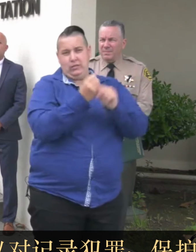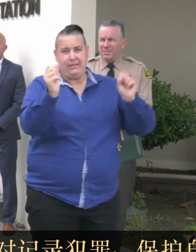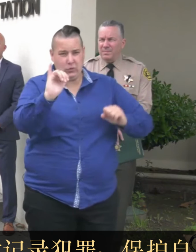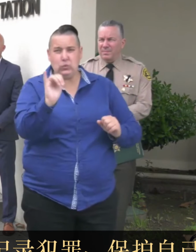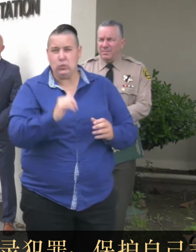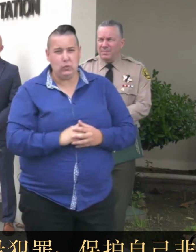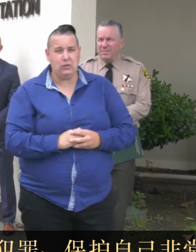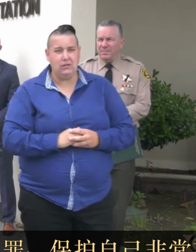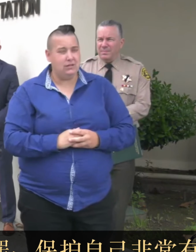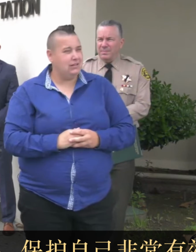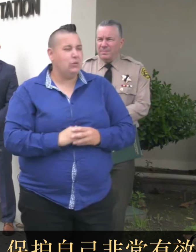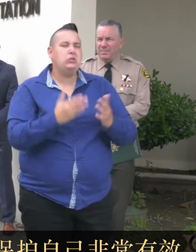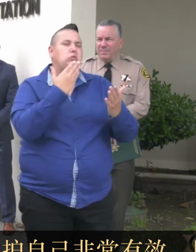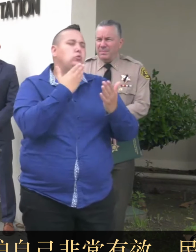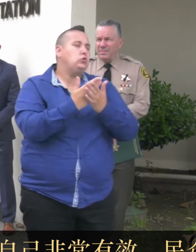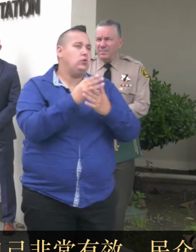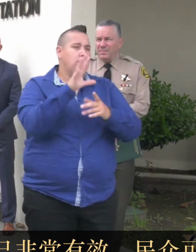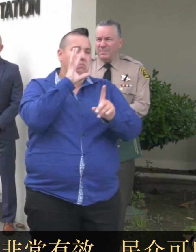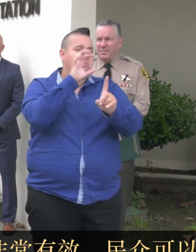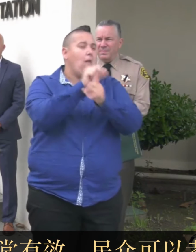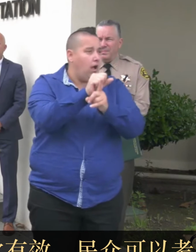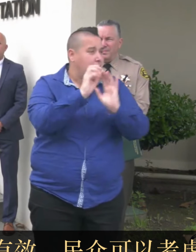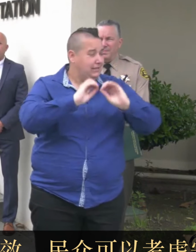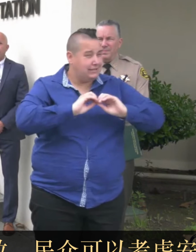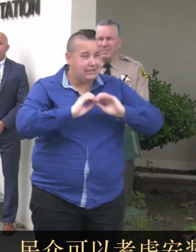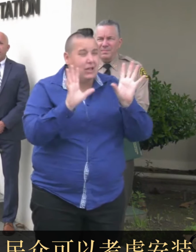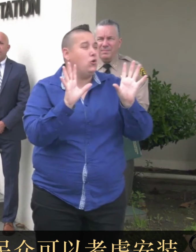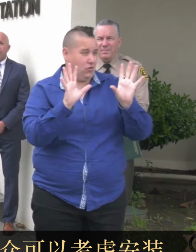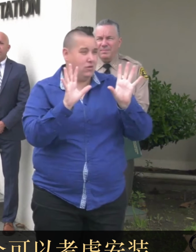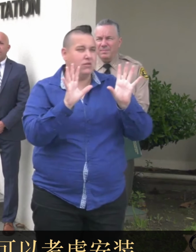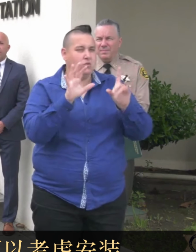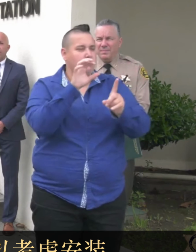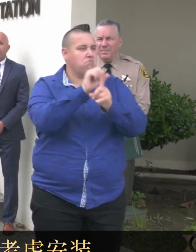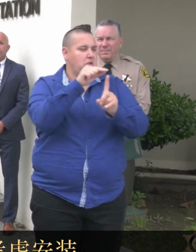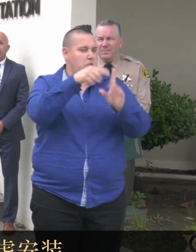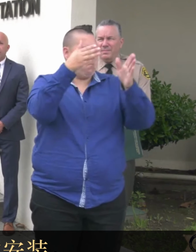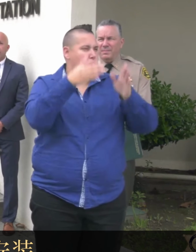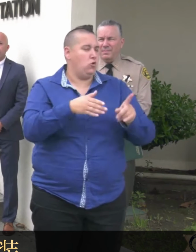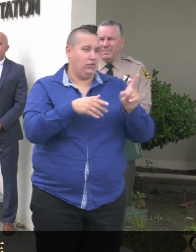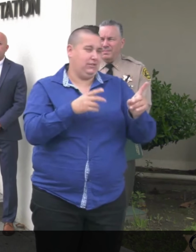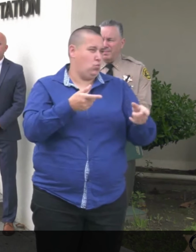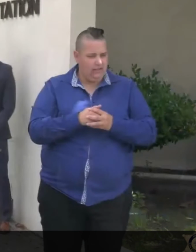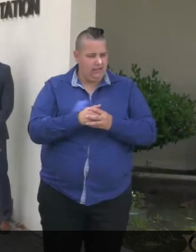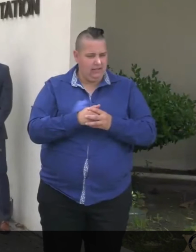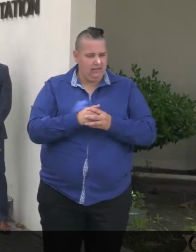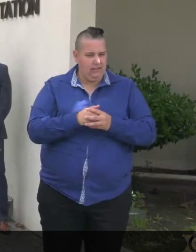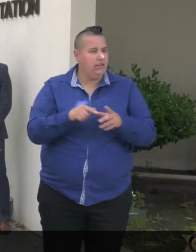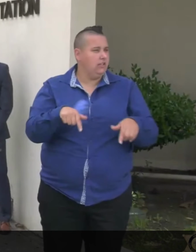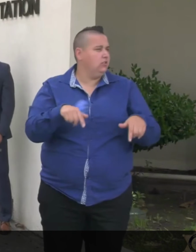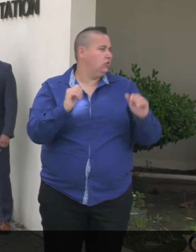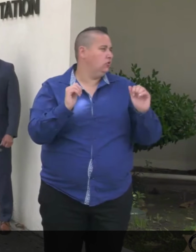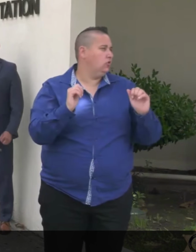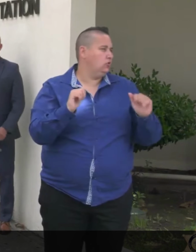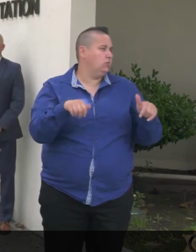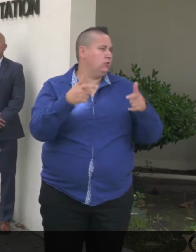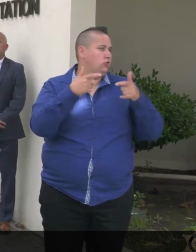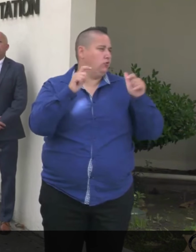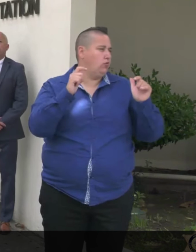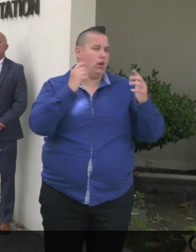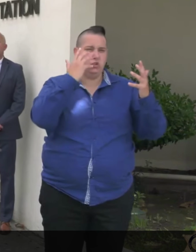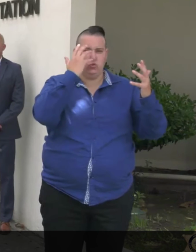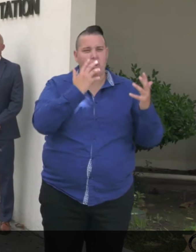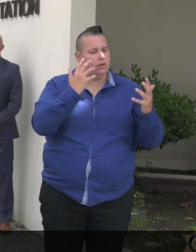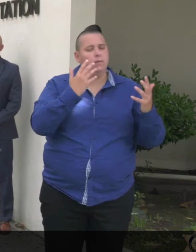well. It was able to get such good footage and very clear to be able to capture this person so quickly. It could have been a greater